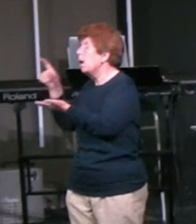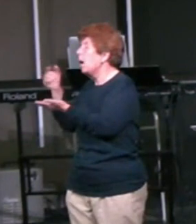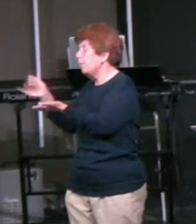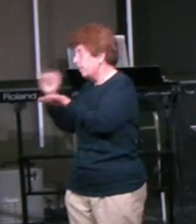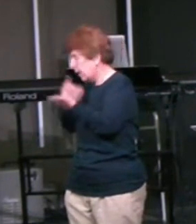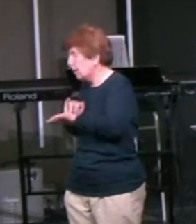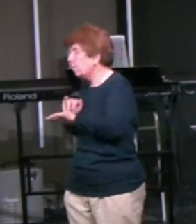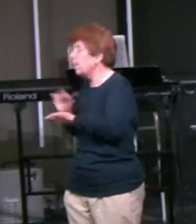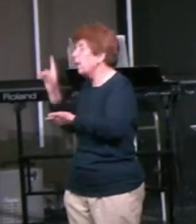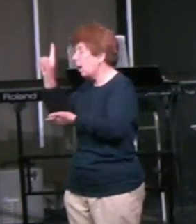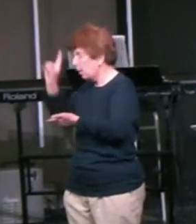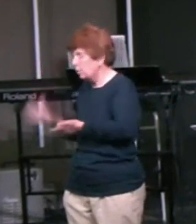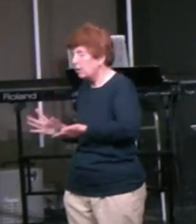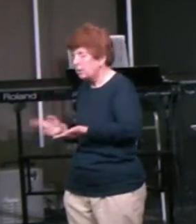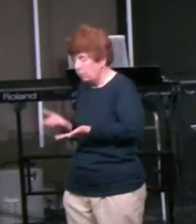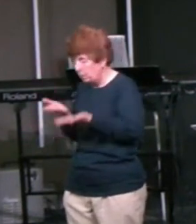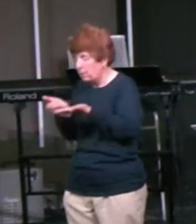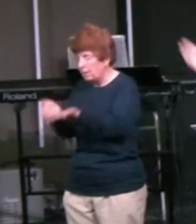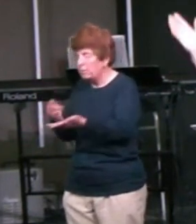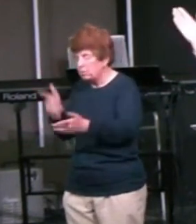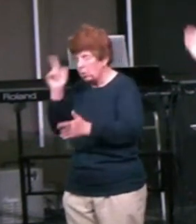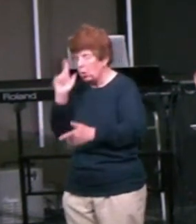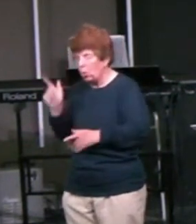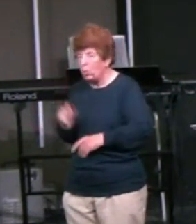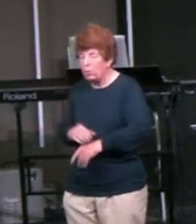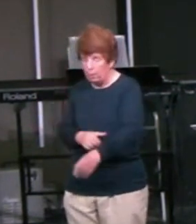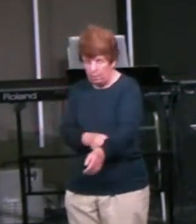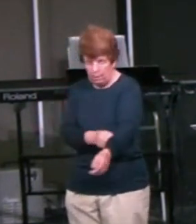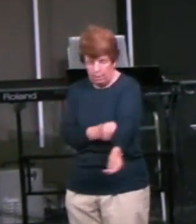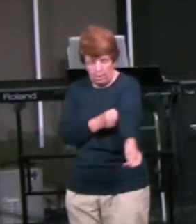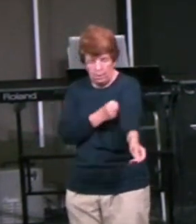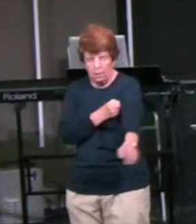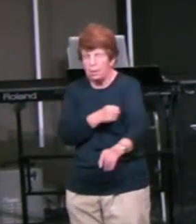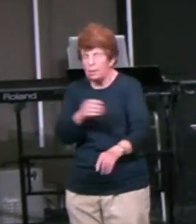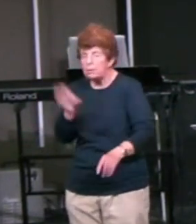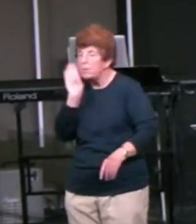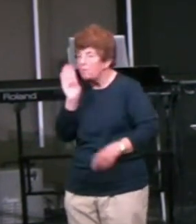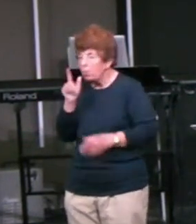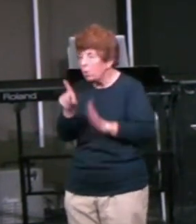received. You see, that's long before the law.